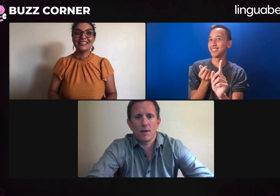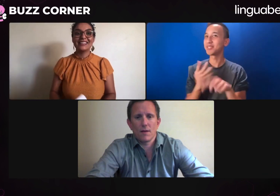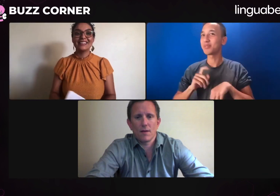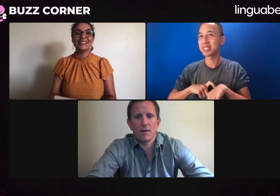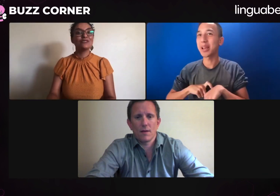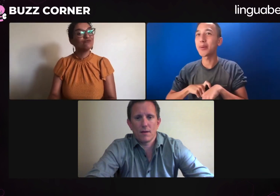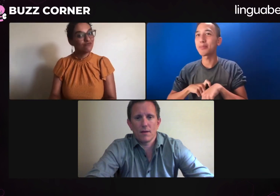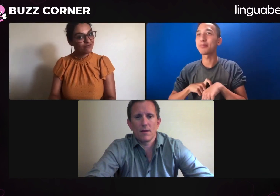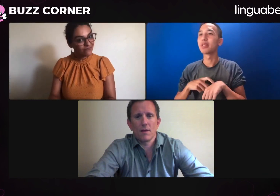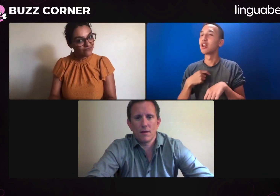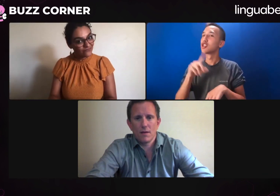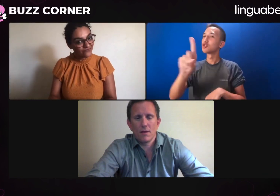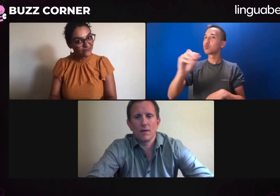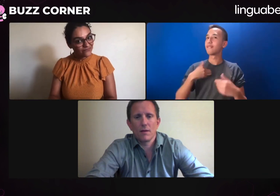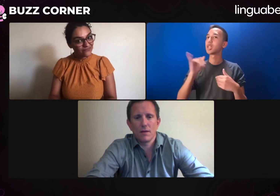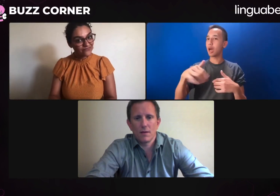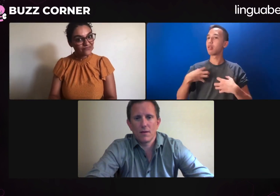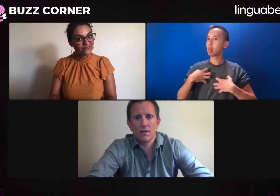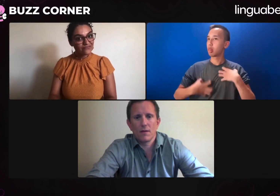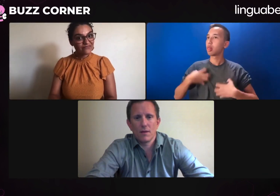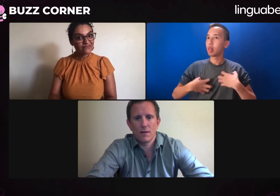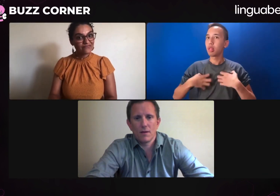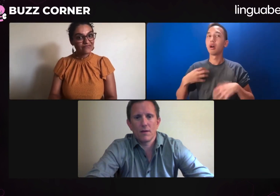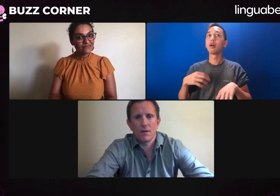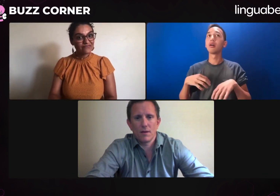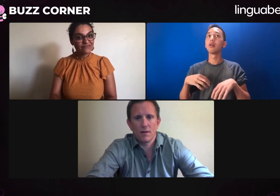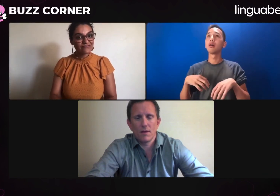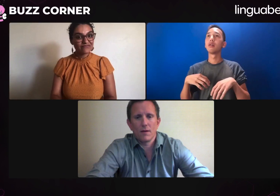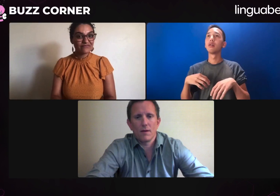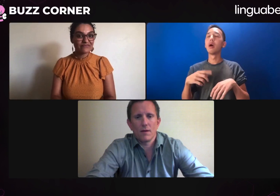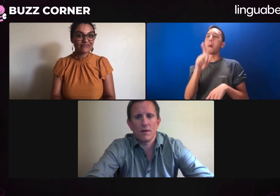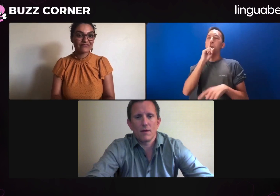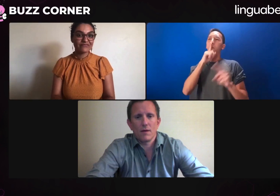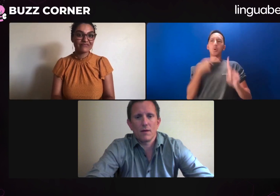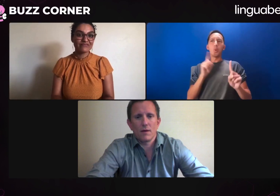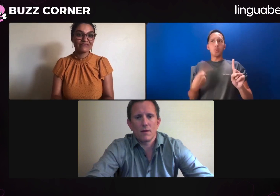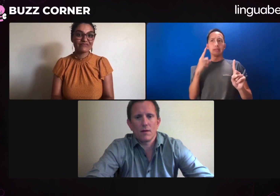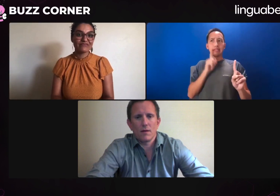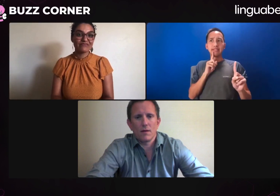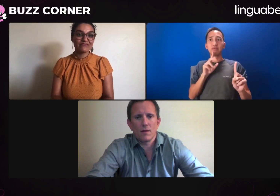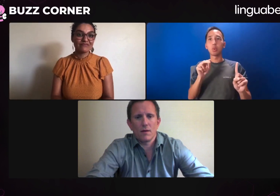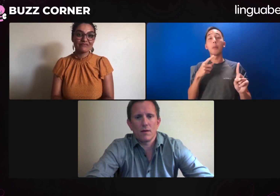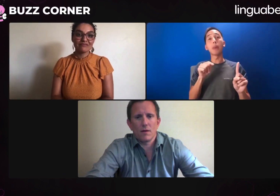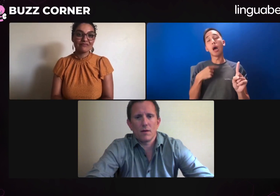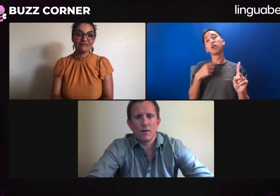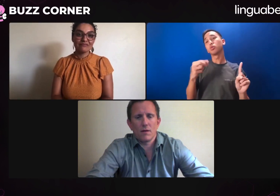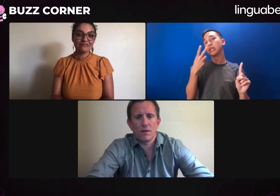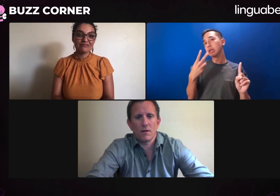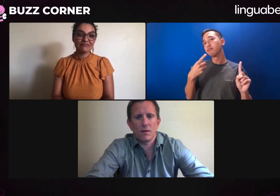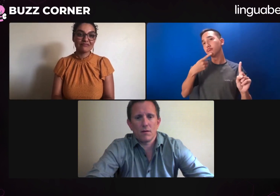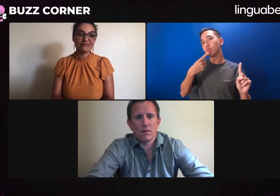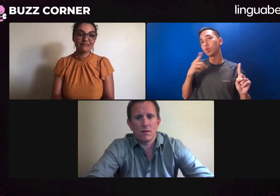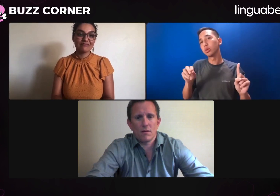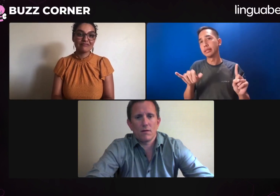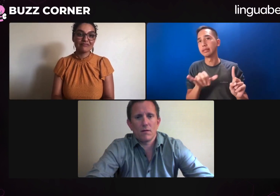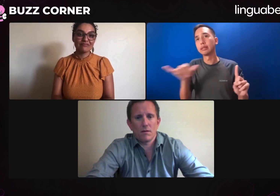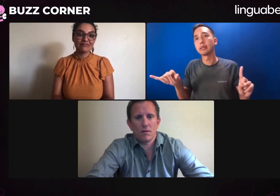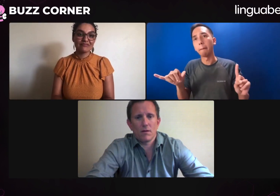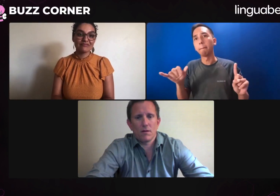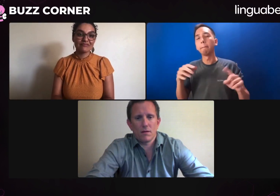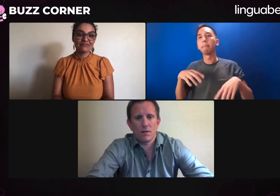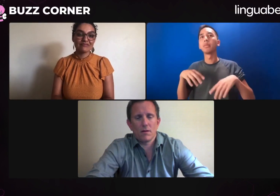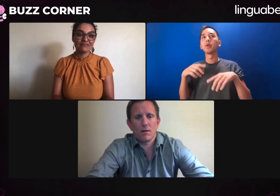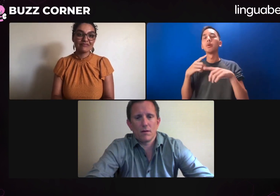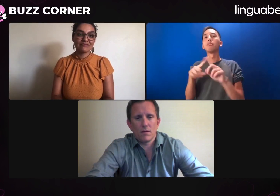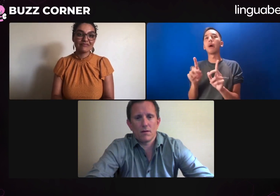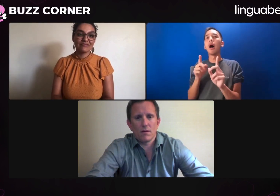But it does happen, and it has several times, and it does give me an uneasy feeling, but not just for the deaf. I can